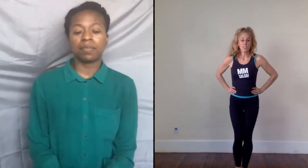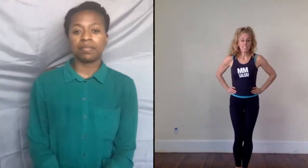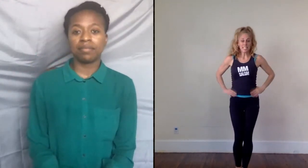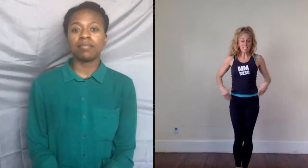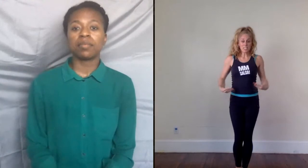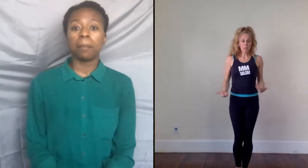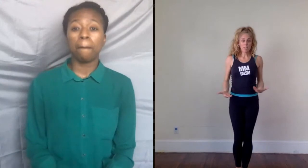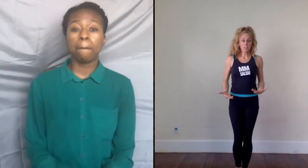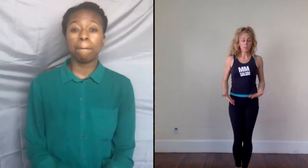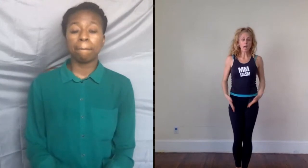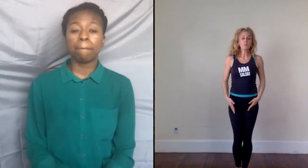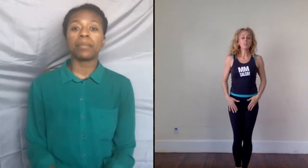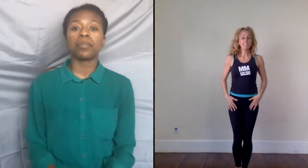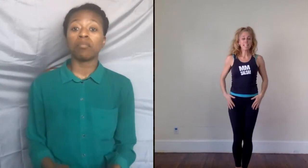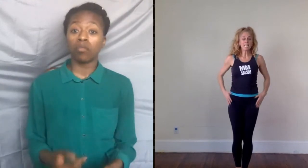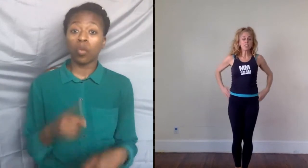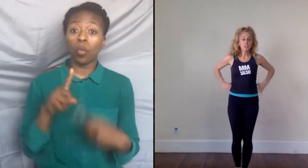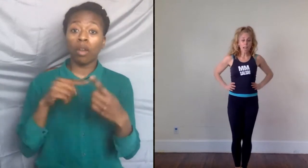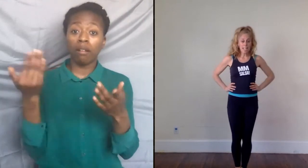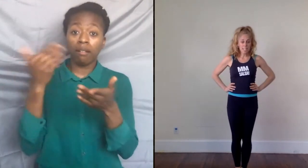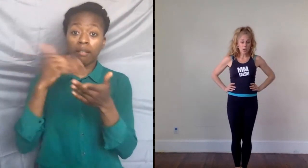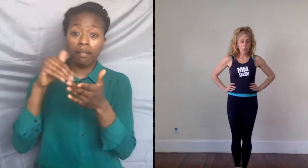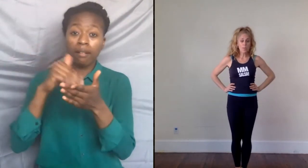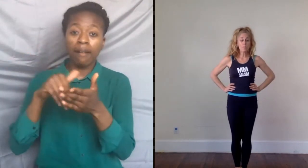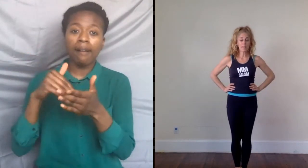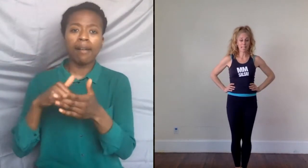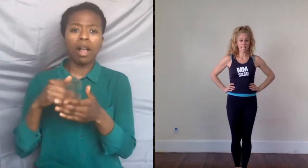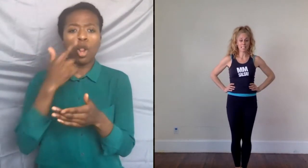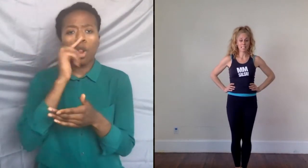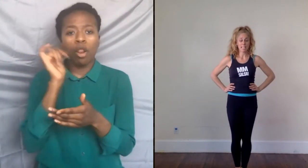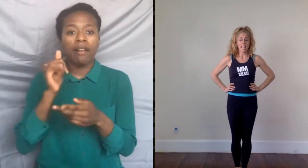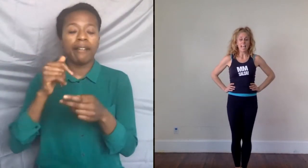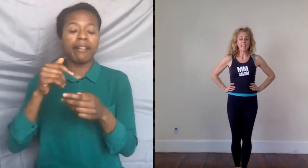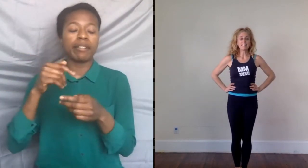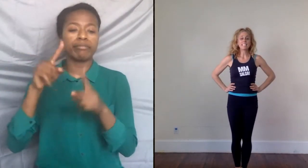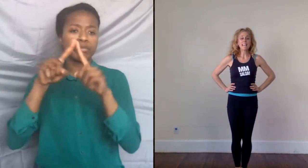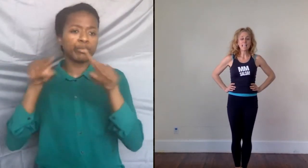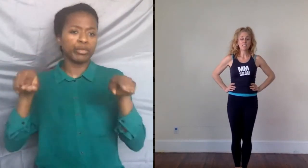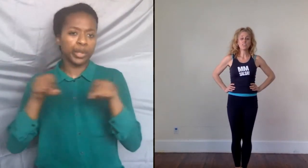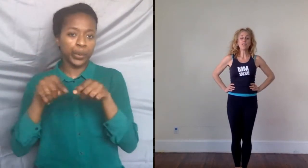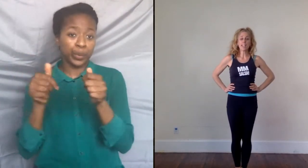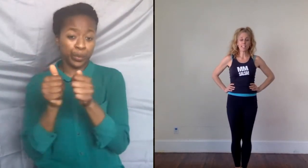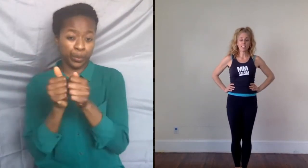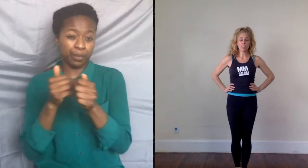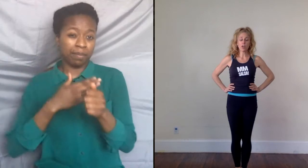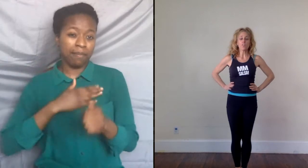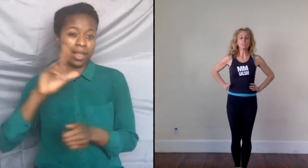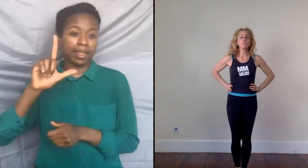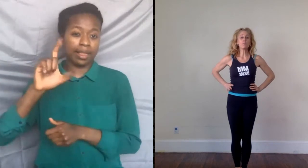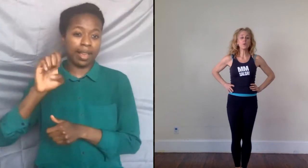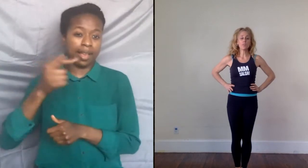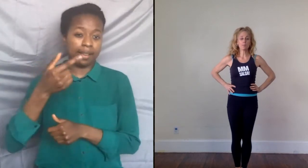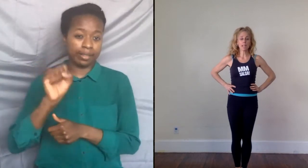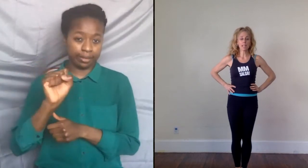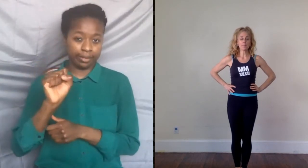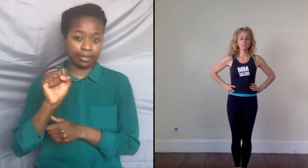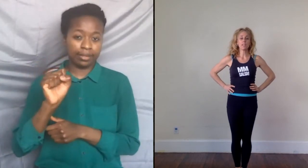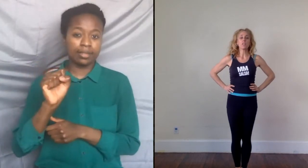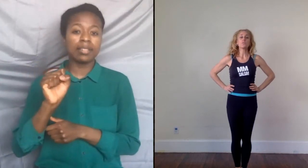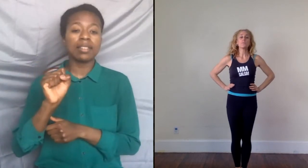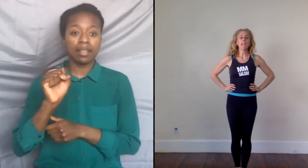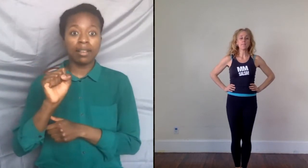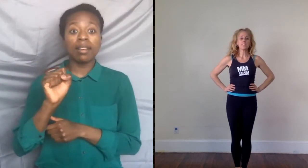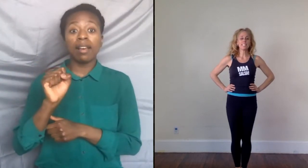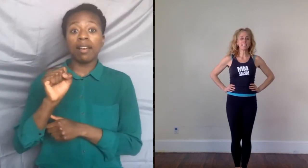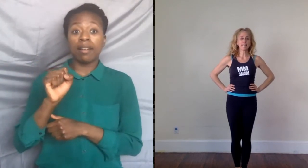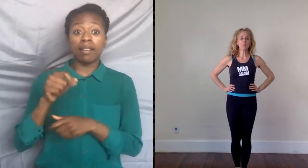So you see, each time I do it, I'm creating a triangle with my legs. And it's that triangle that's moving my hips to